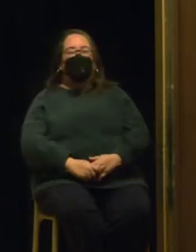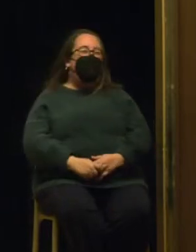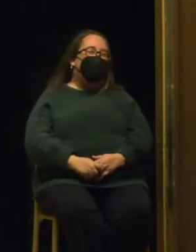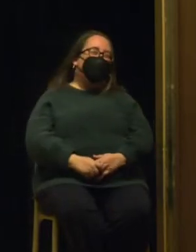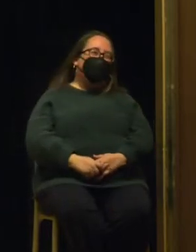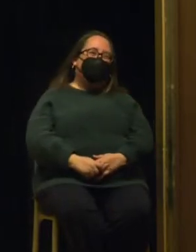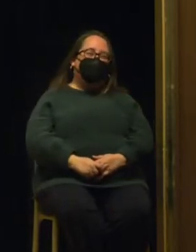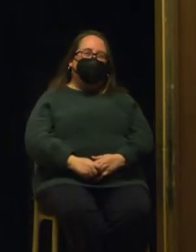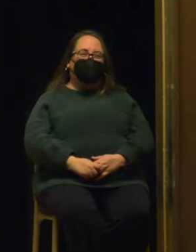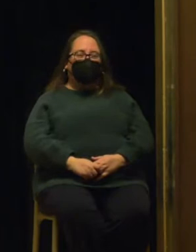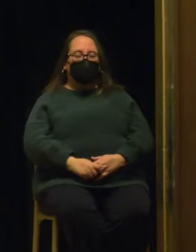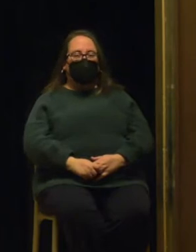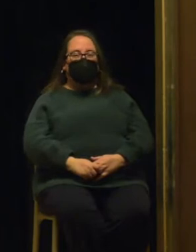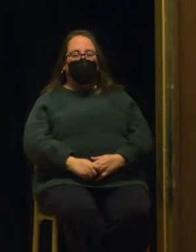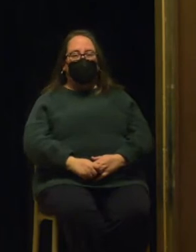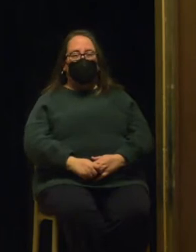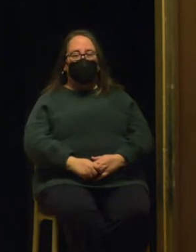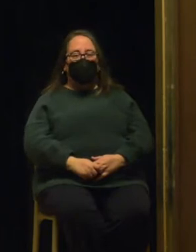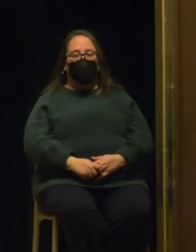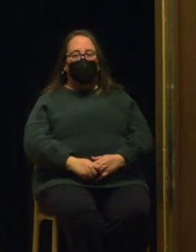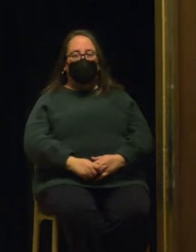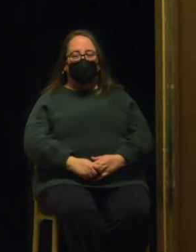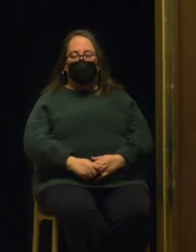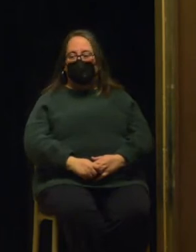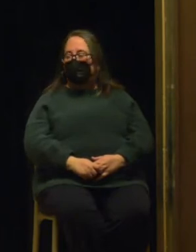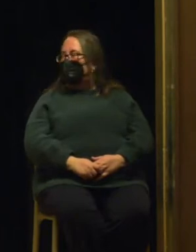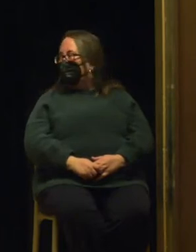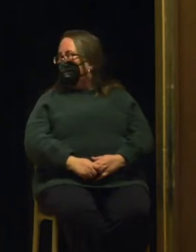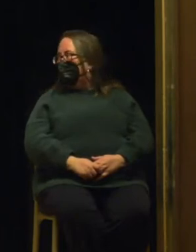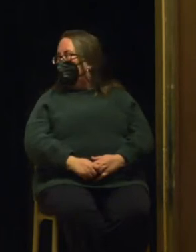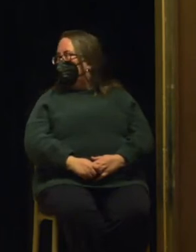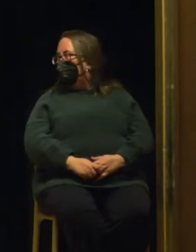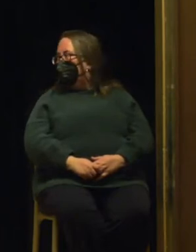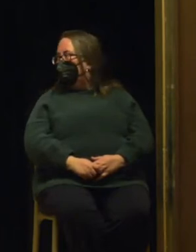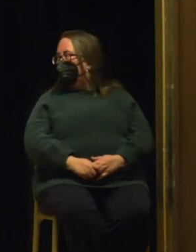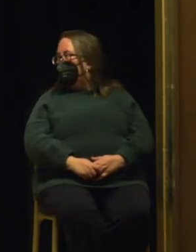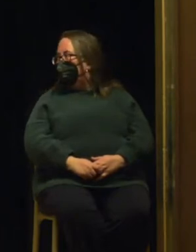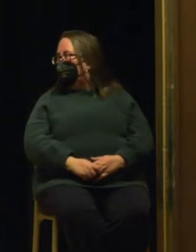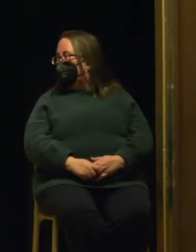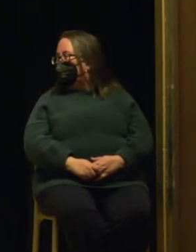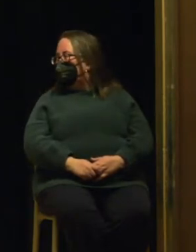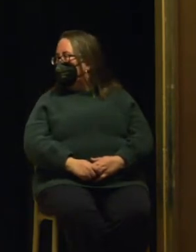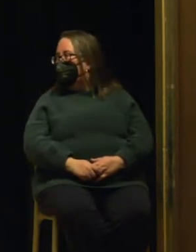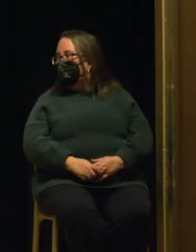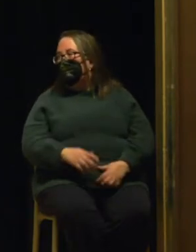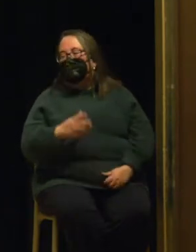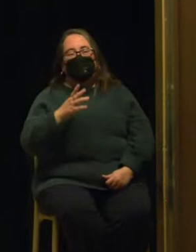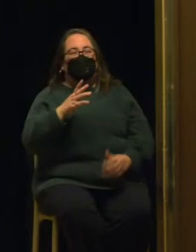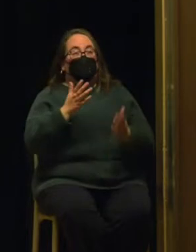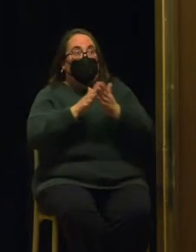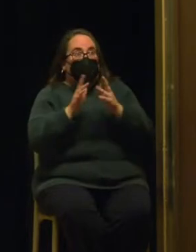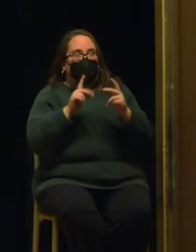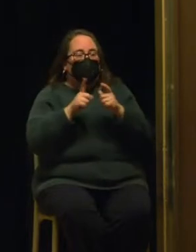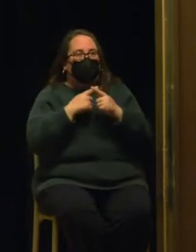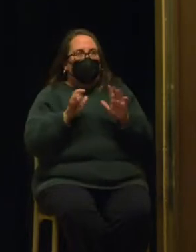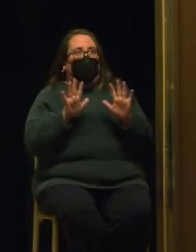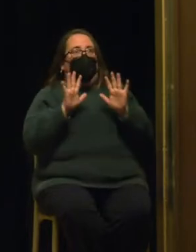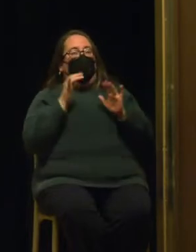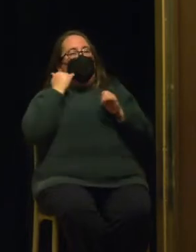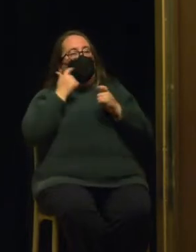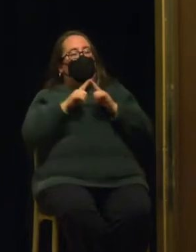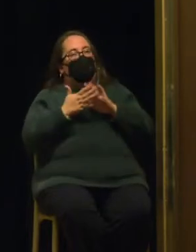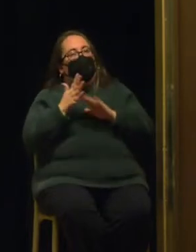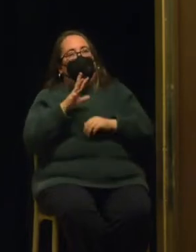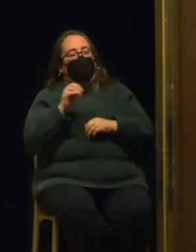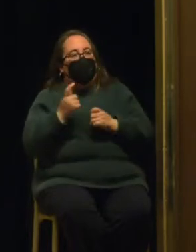And you know, you could dedicate your whole career to being a mentor. mentor. Yes. And then if you're trying to run a company,